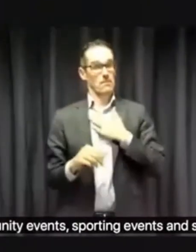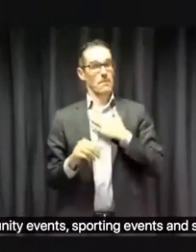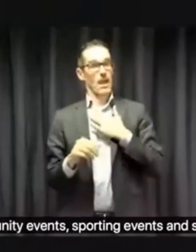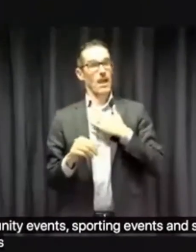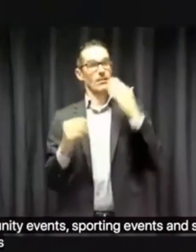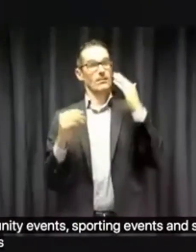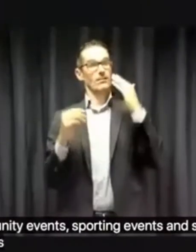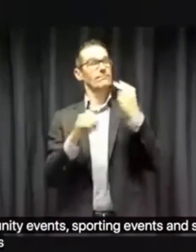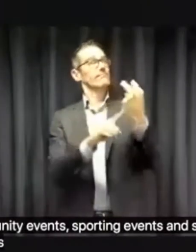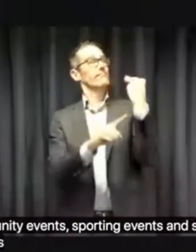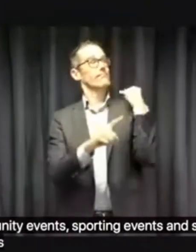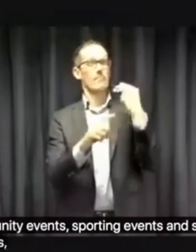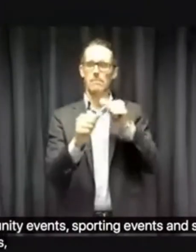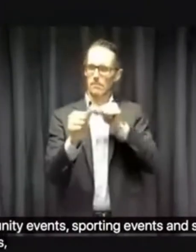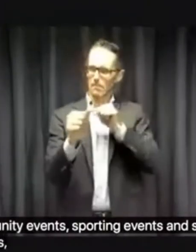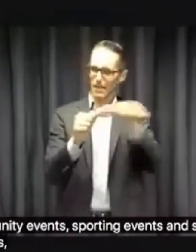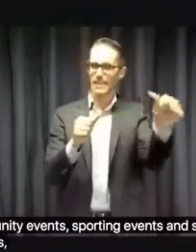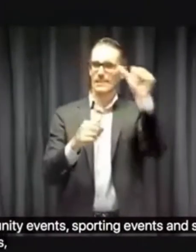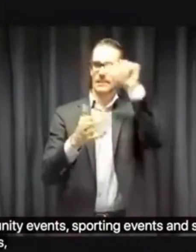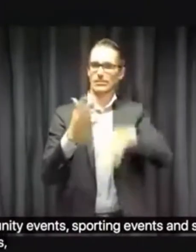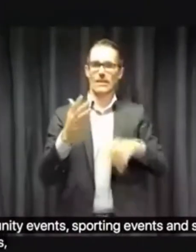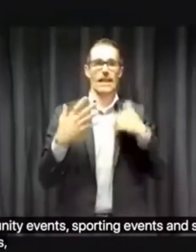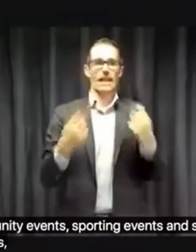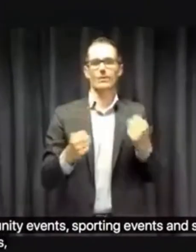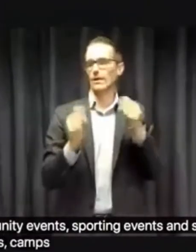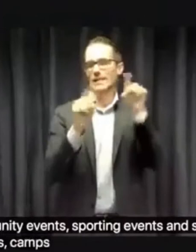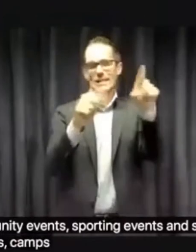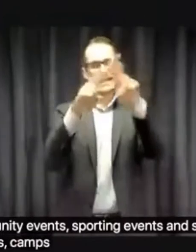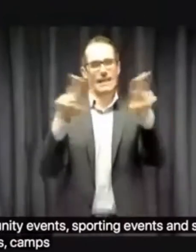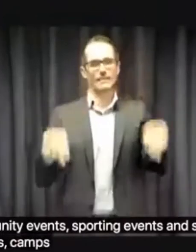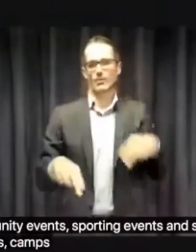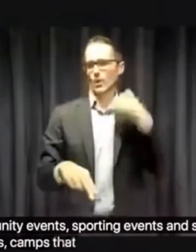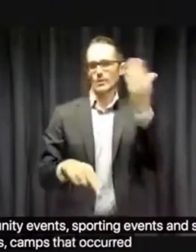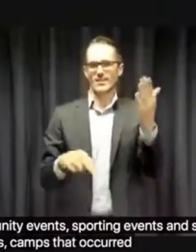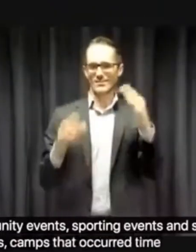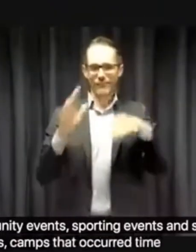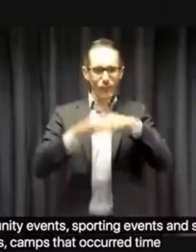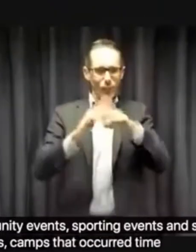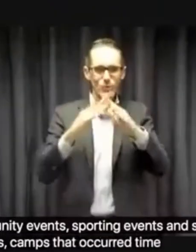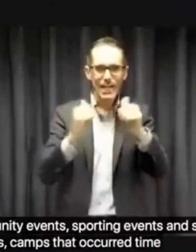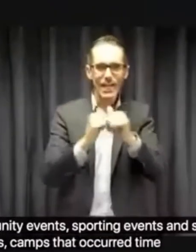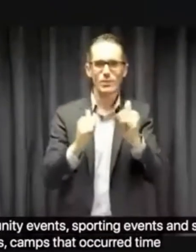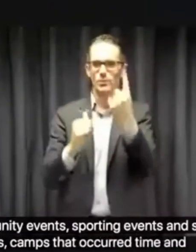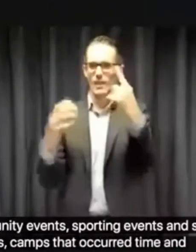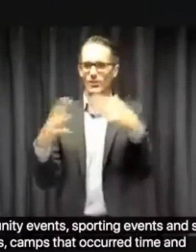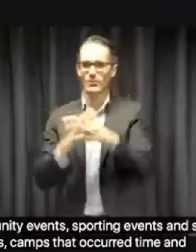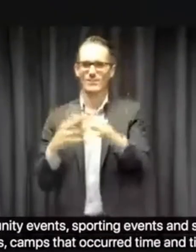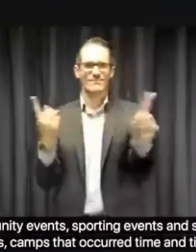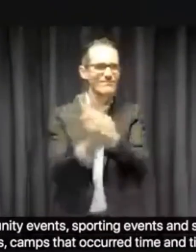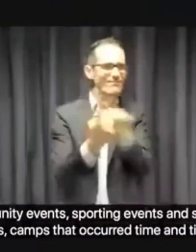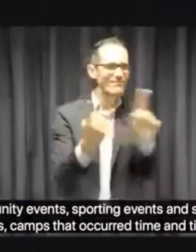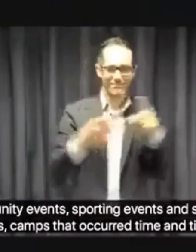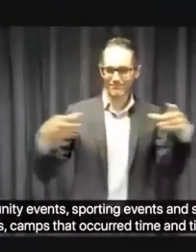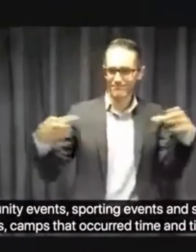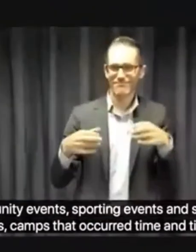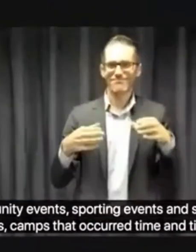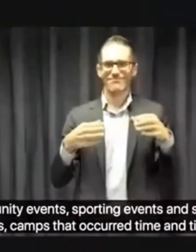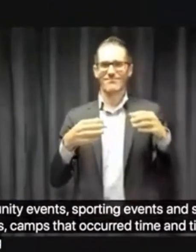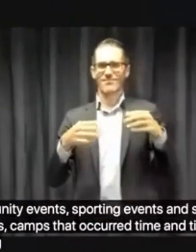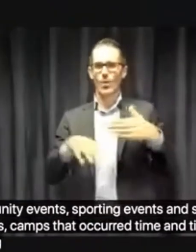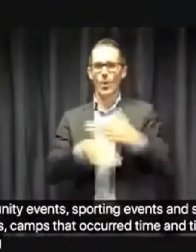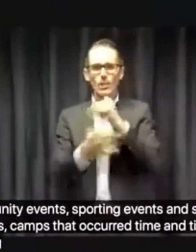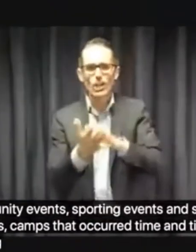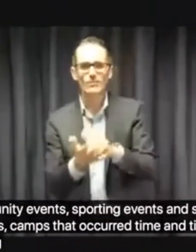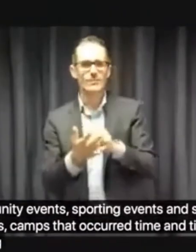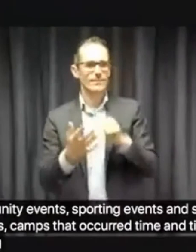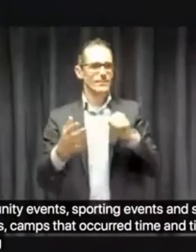again. And looking back over all those years, my most positive experience was going to camps. There was always a full weekend or a long weekend, you